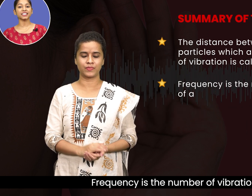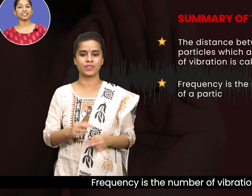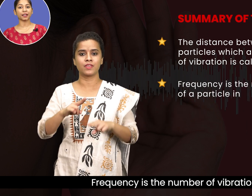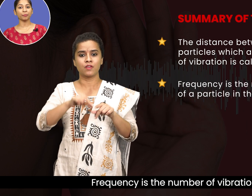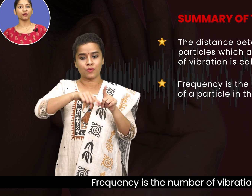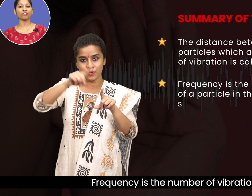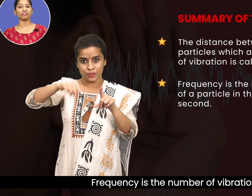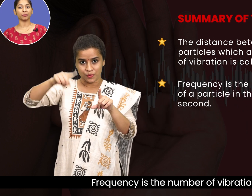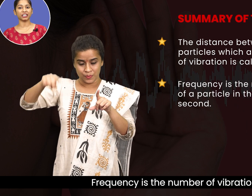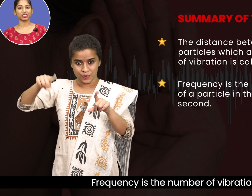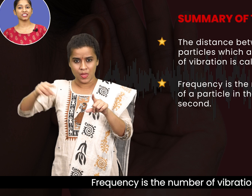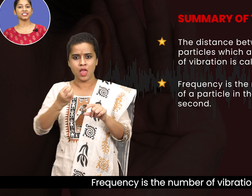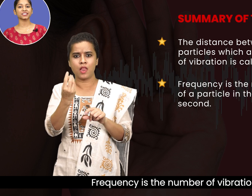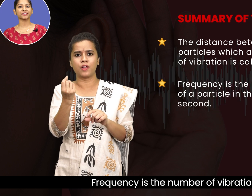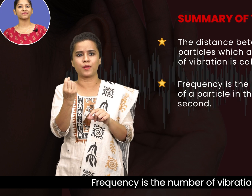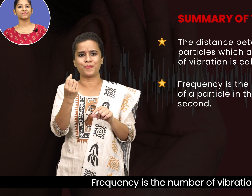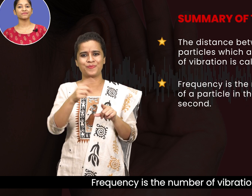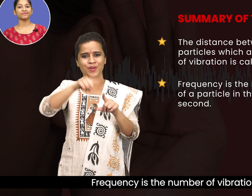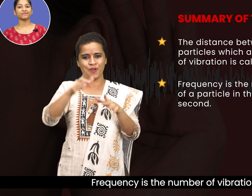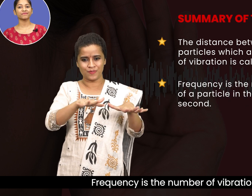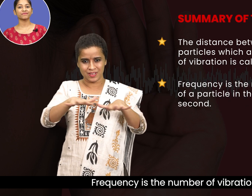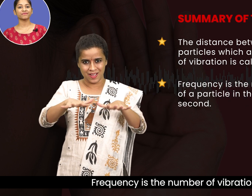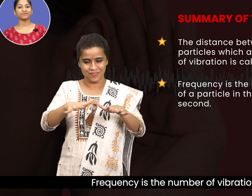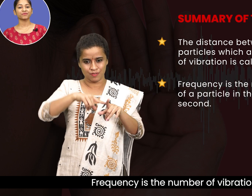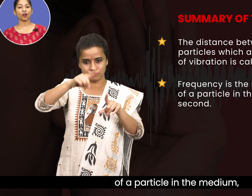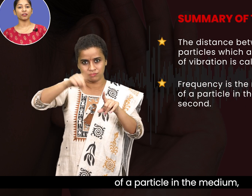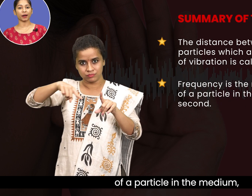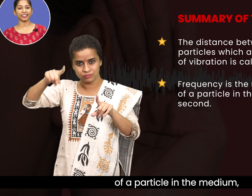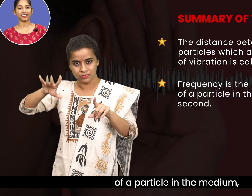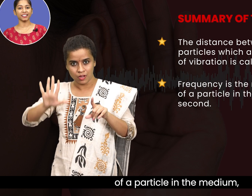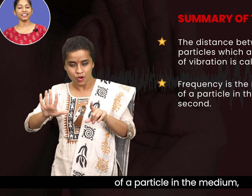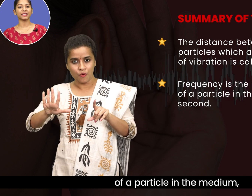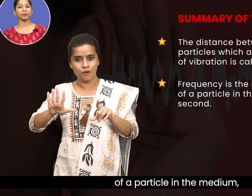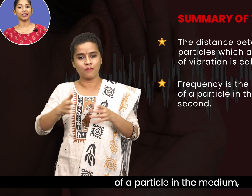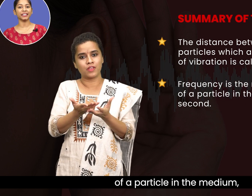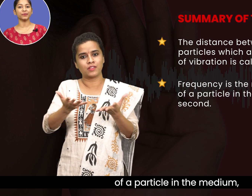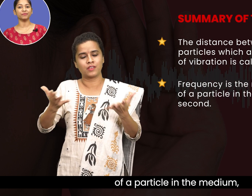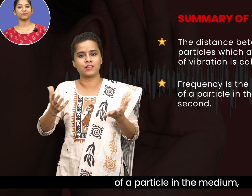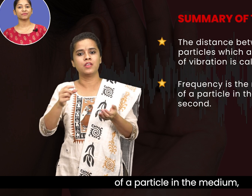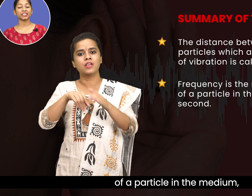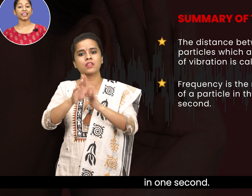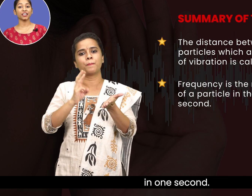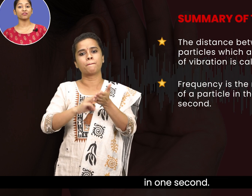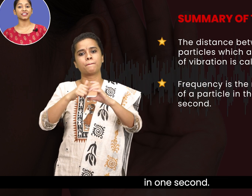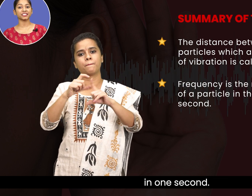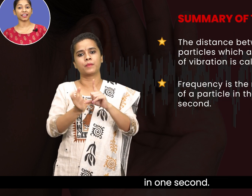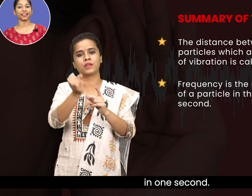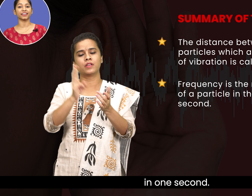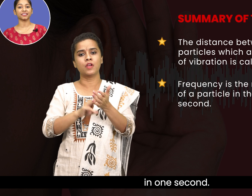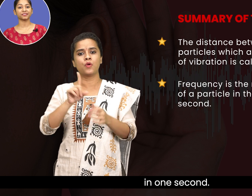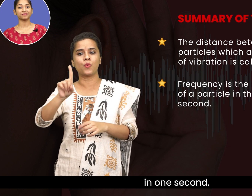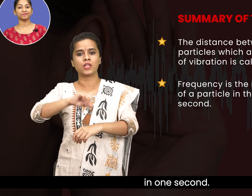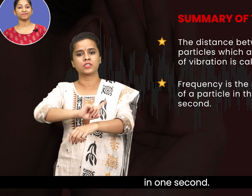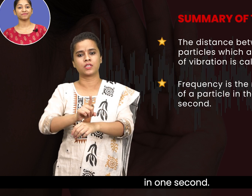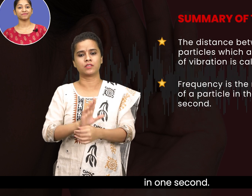Frequency is the number of vibrations of a particle in the medium in 1